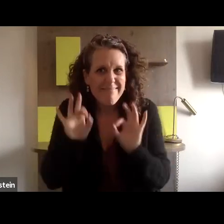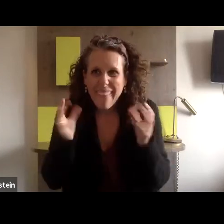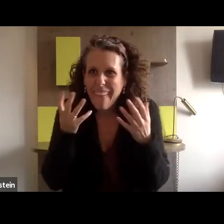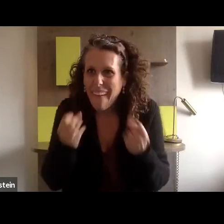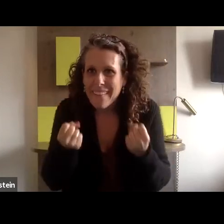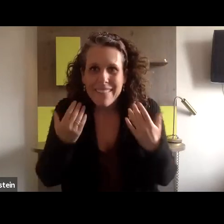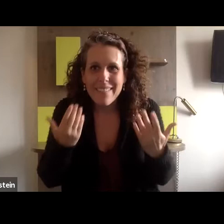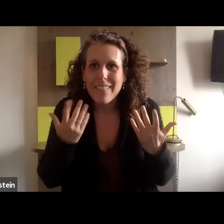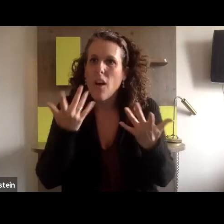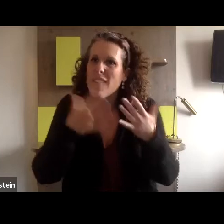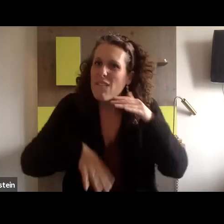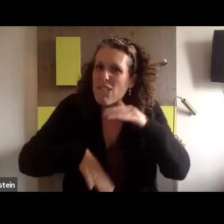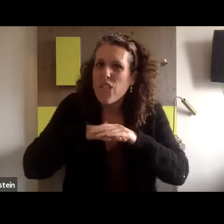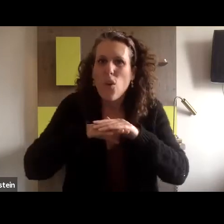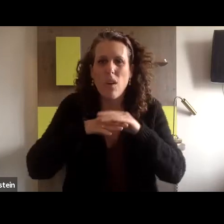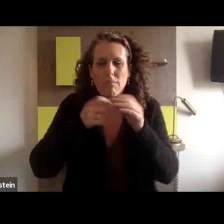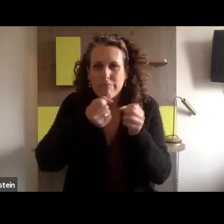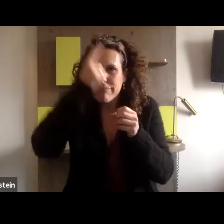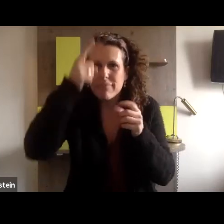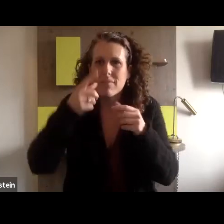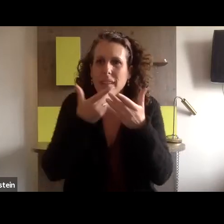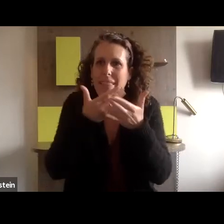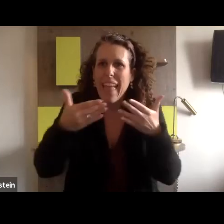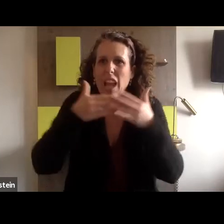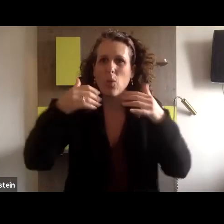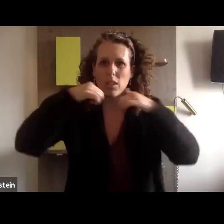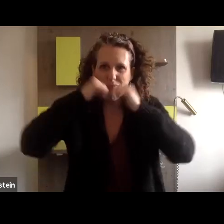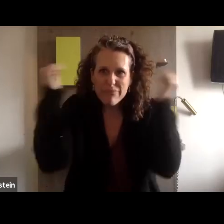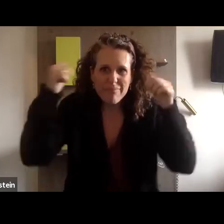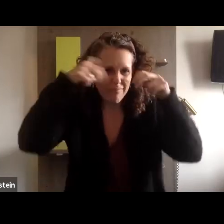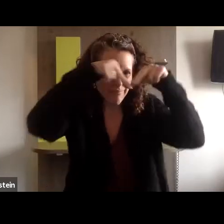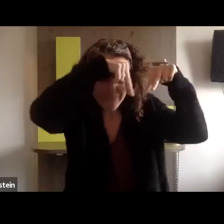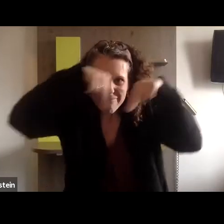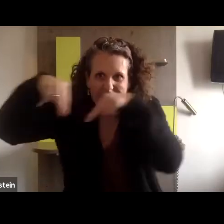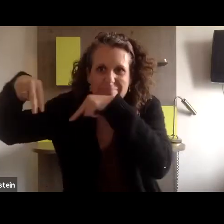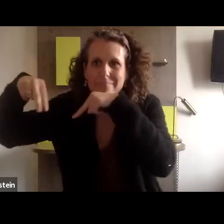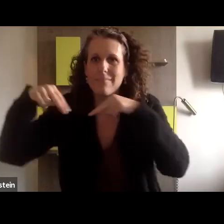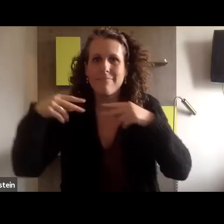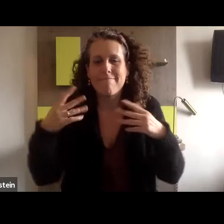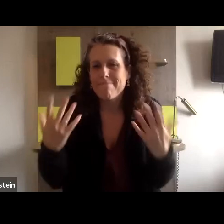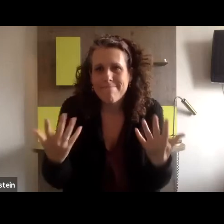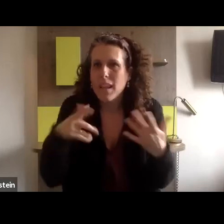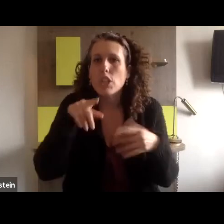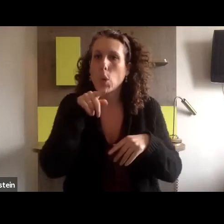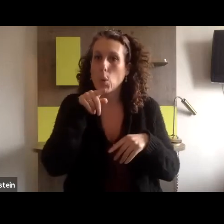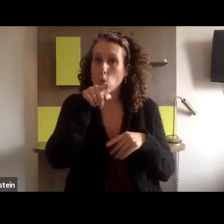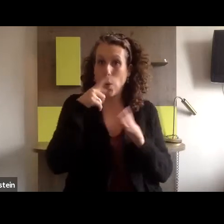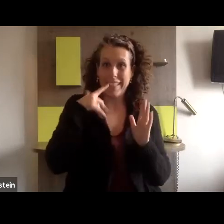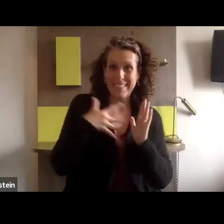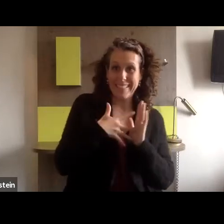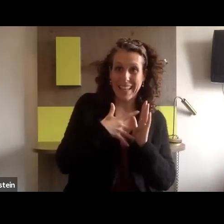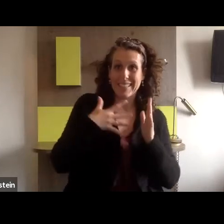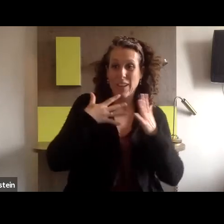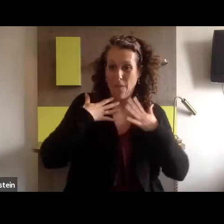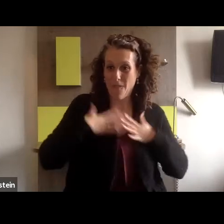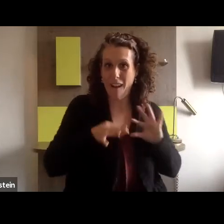to take it out of your bookshelf, so to say, and see, depending on the purpose of your test, to use it as a